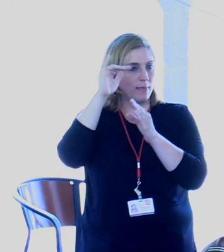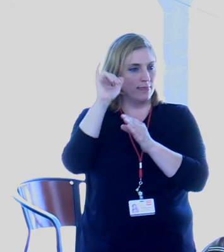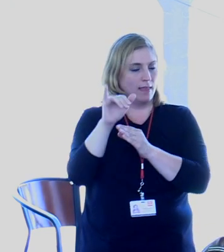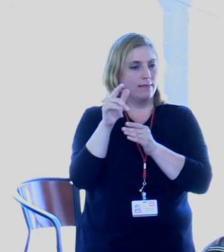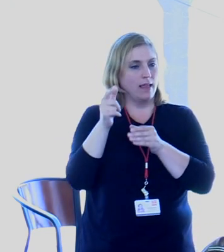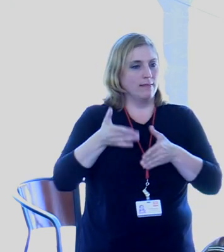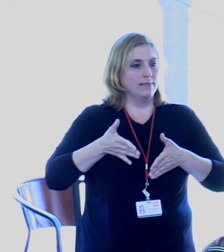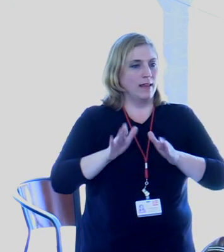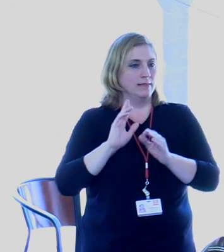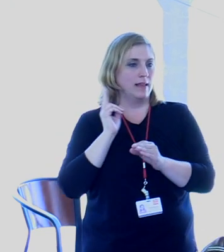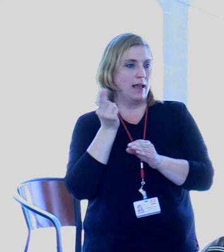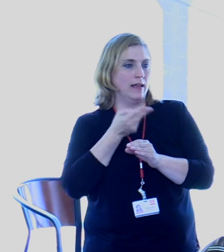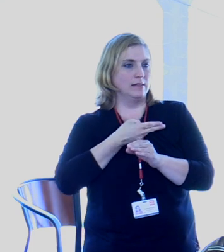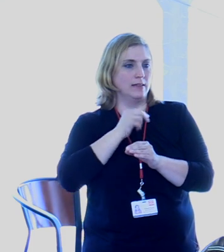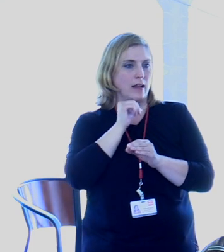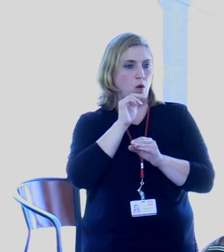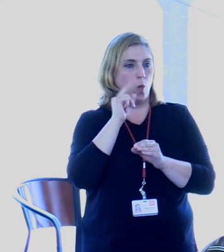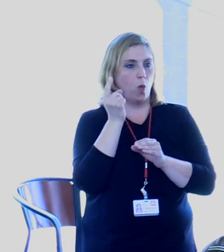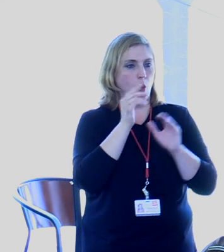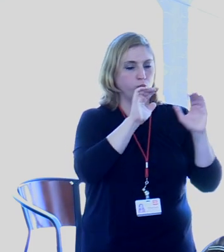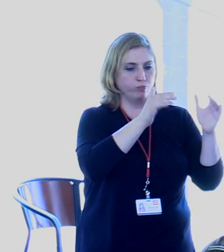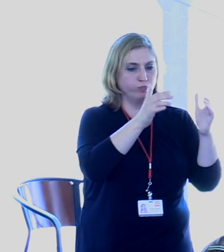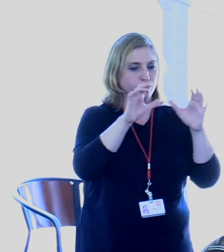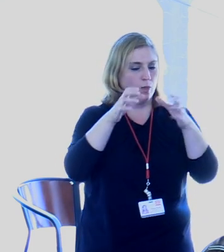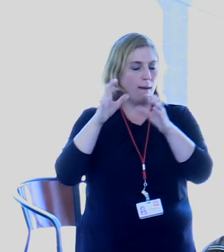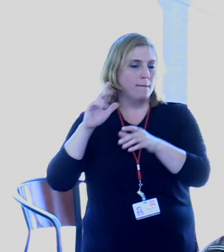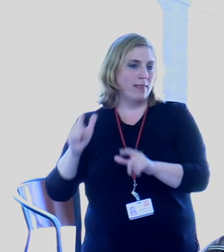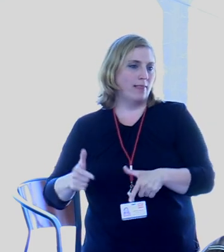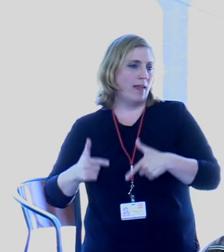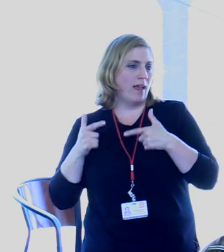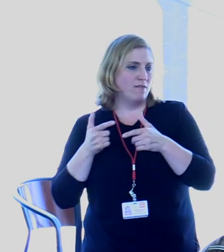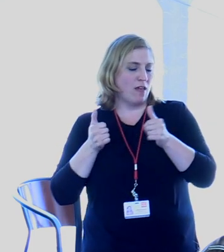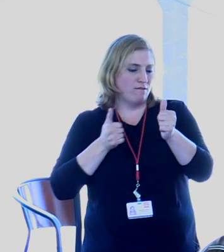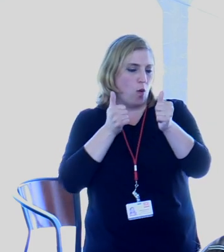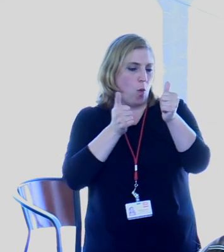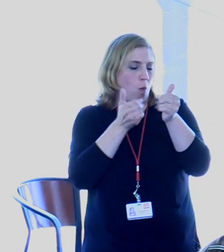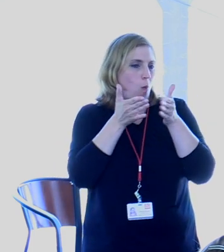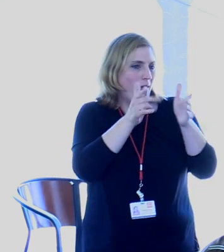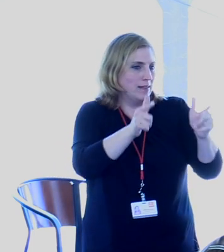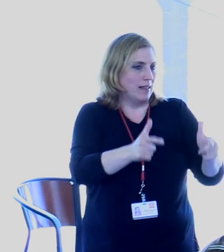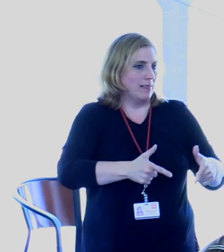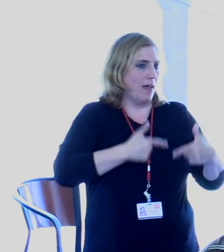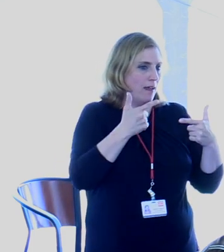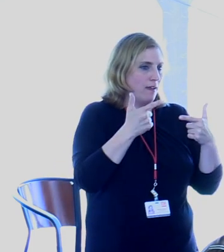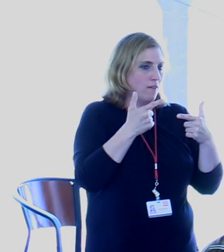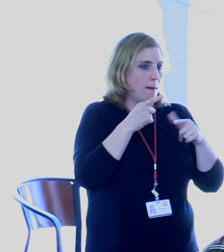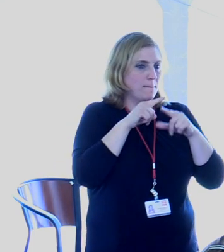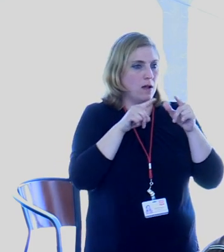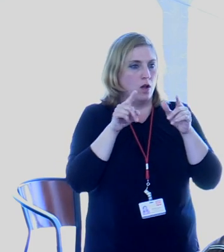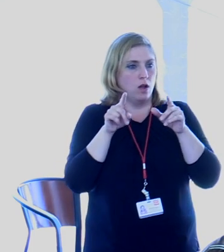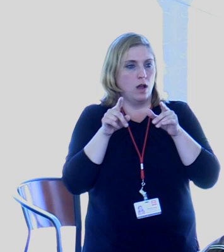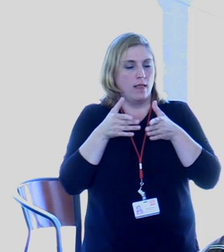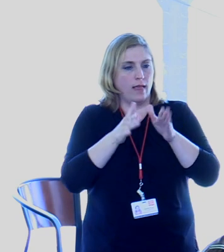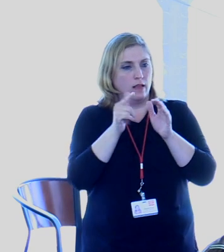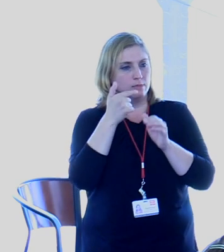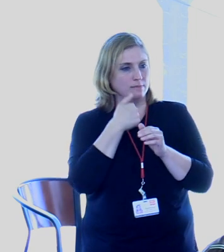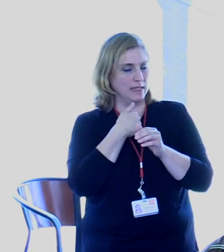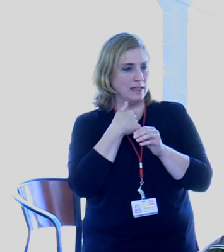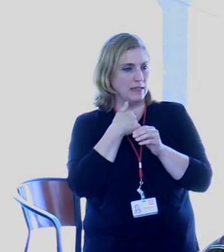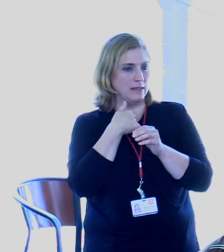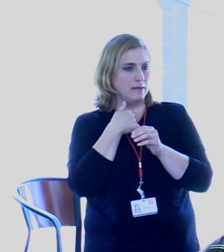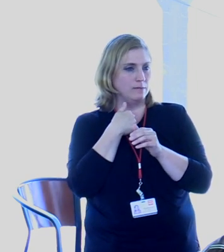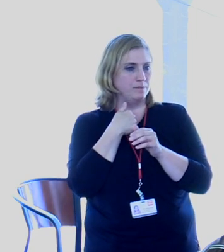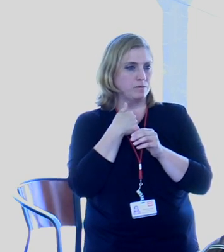which allows us not simply to organize and order my life so that I follow the way to life, but which allows me